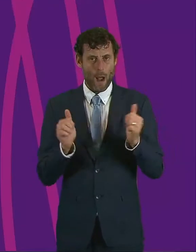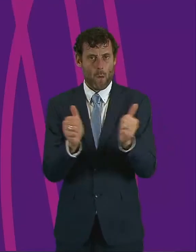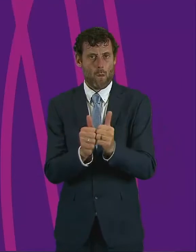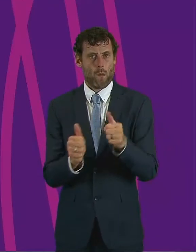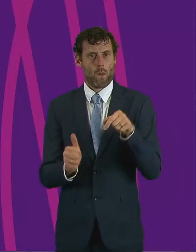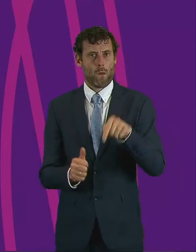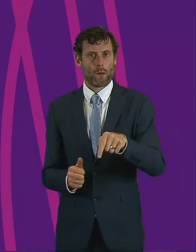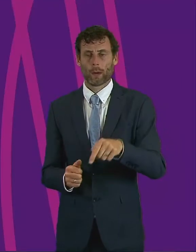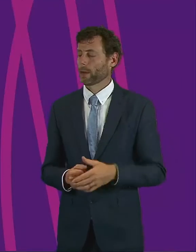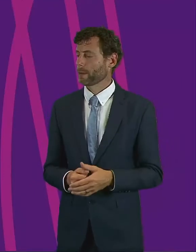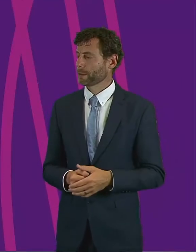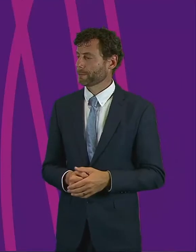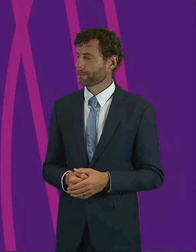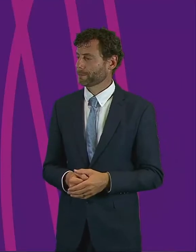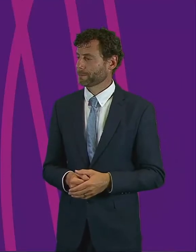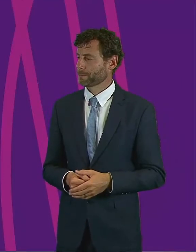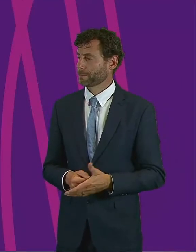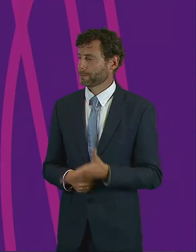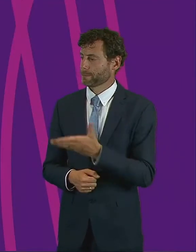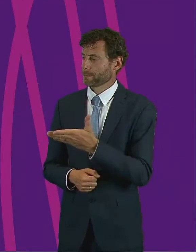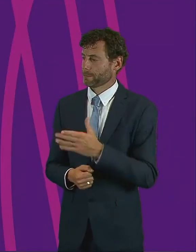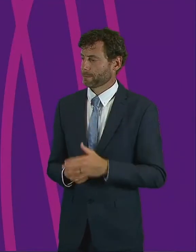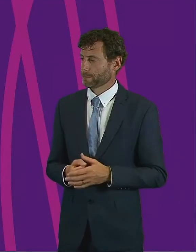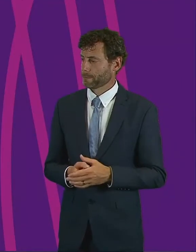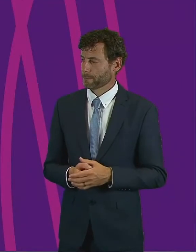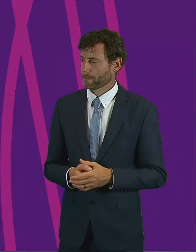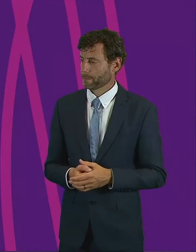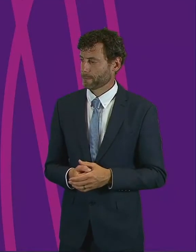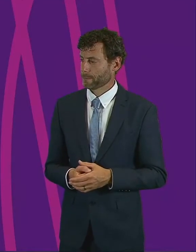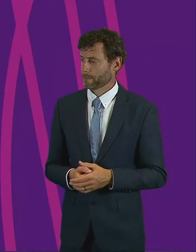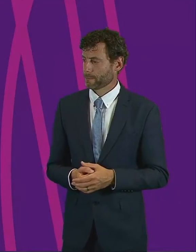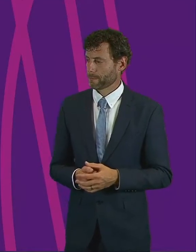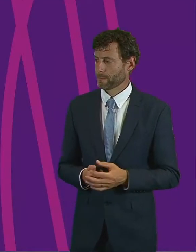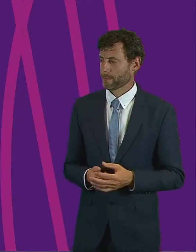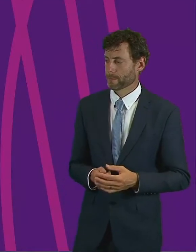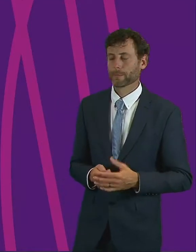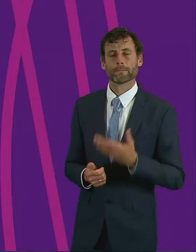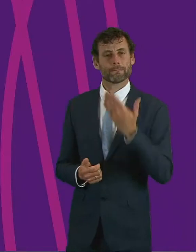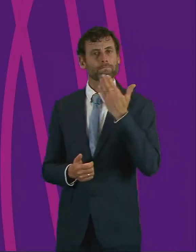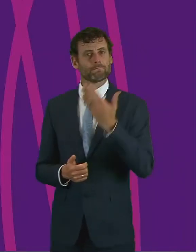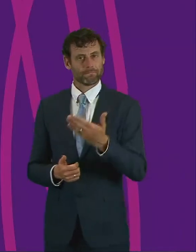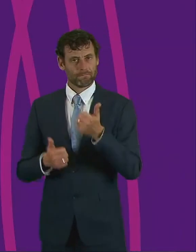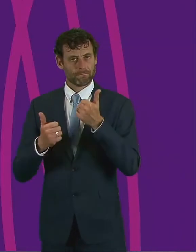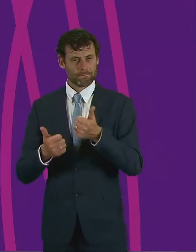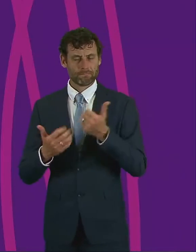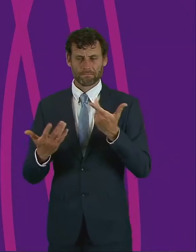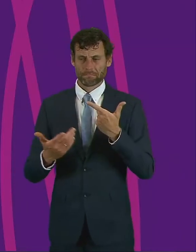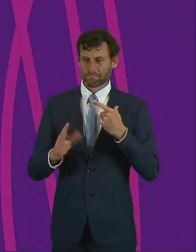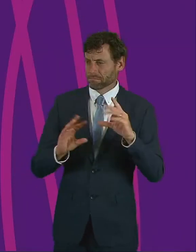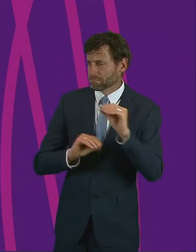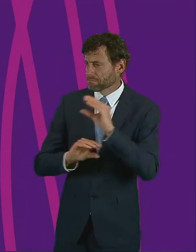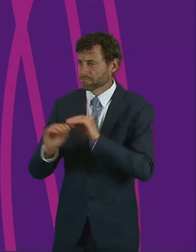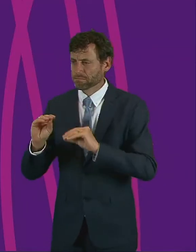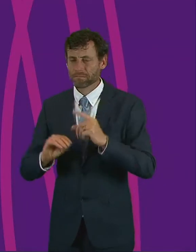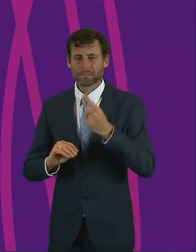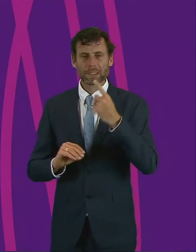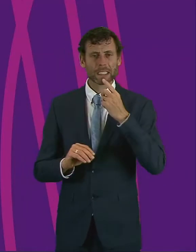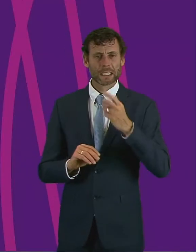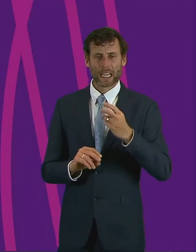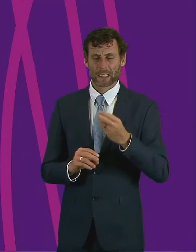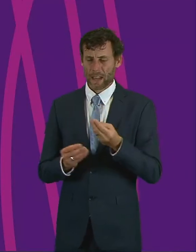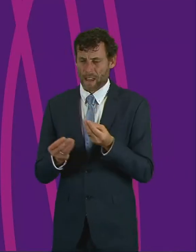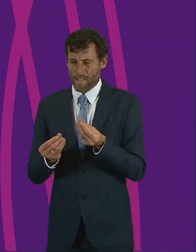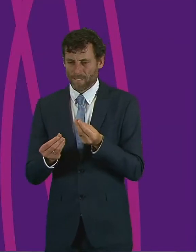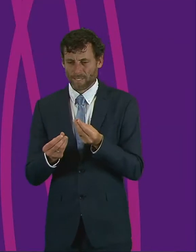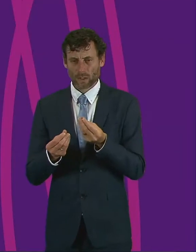Sandra White, followed by Mark MacDonald. Thank you very much, Presiding Officer. Cabinet Secretary, there's been a lot of talk about fiscal stimulus and